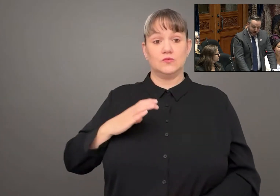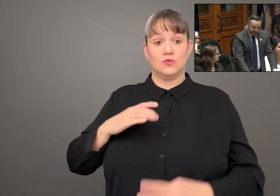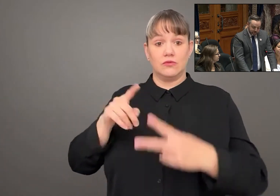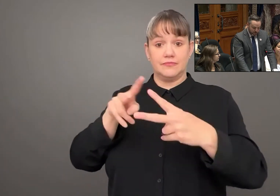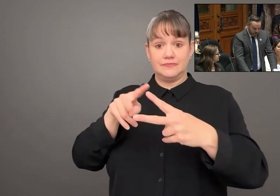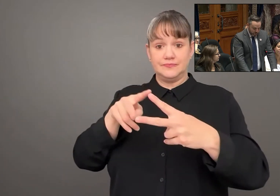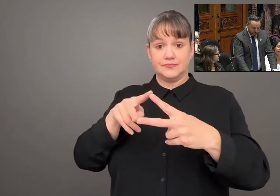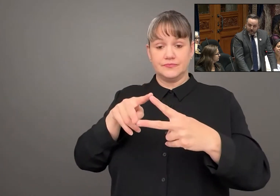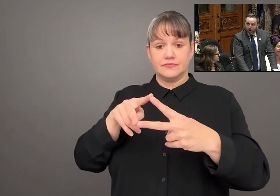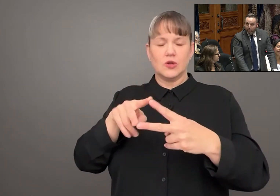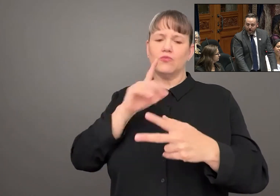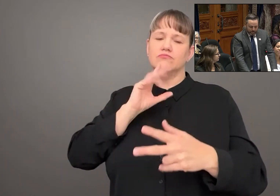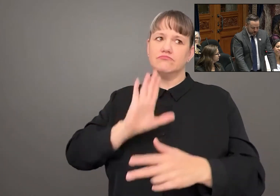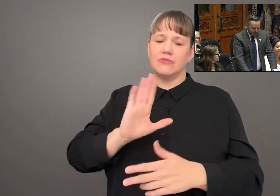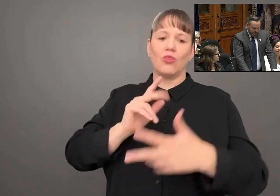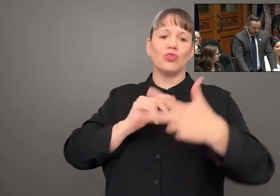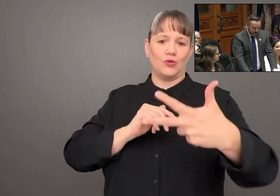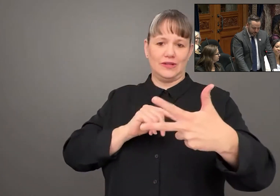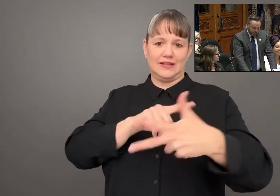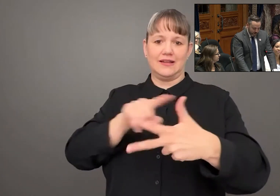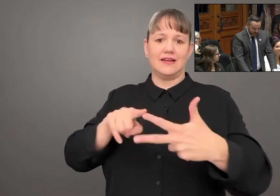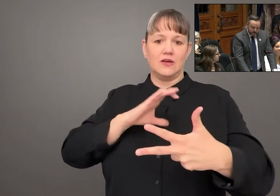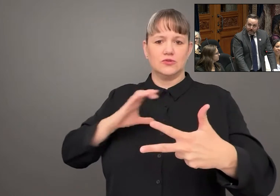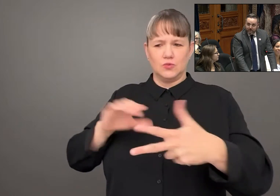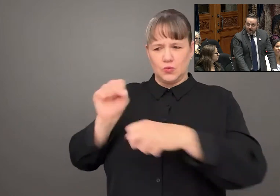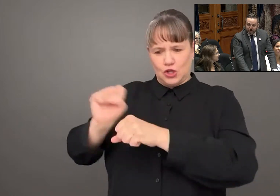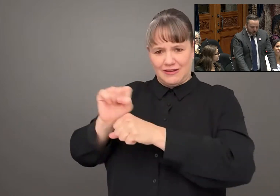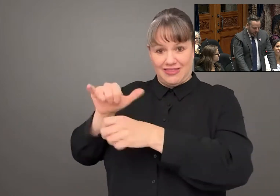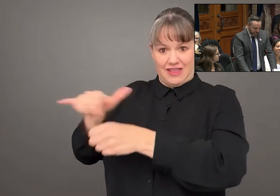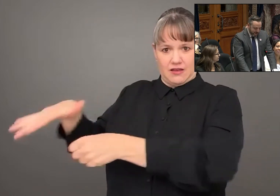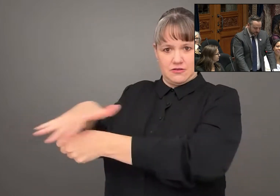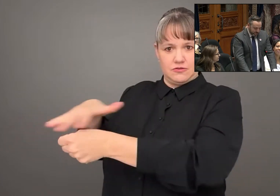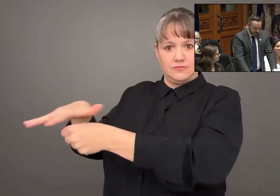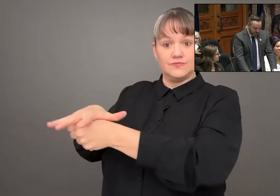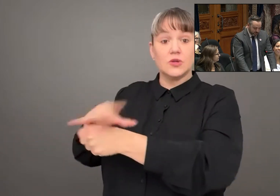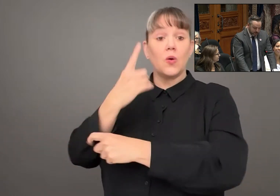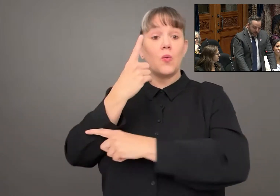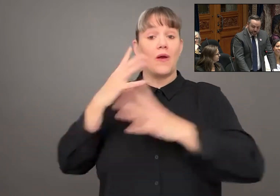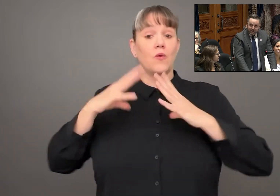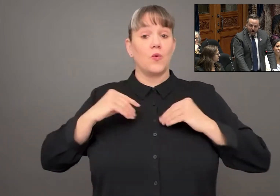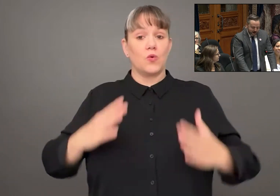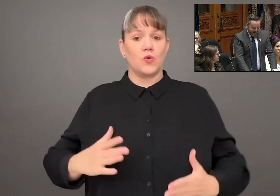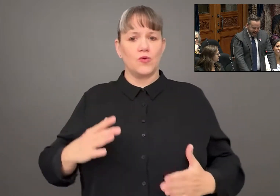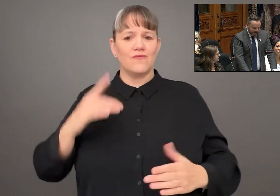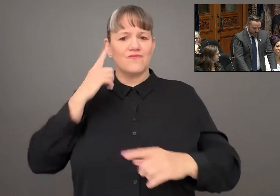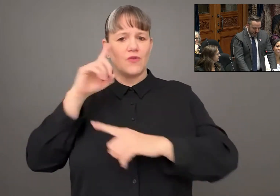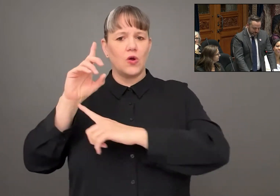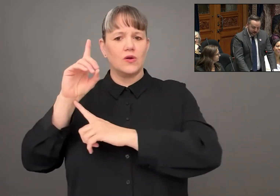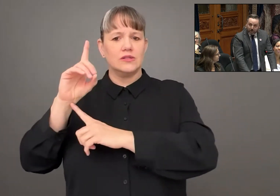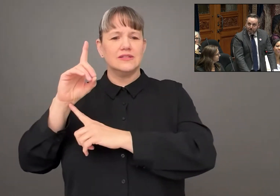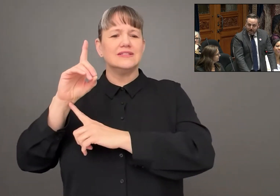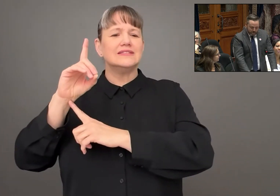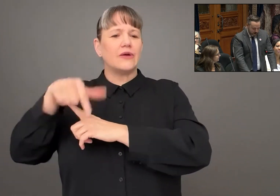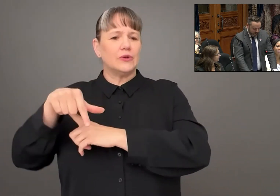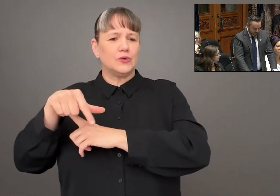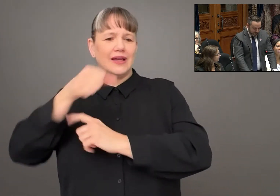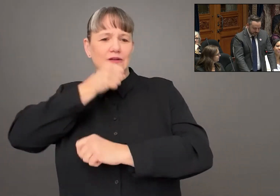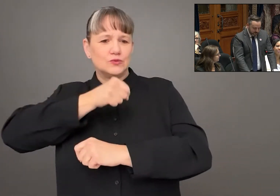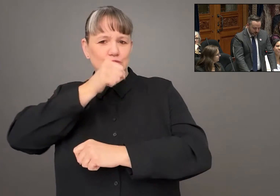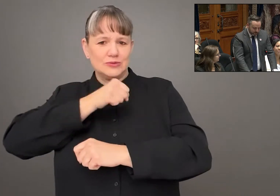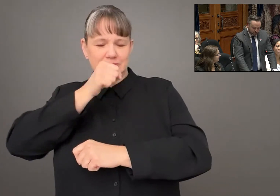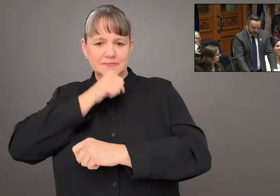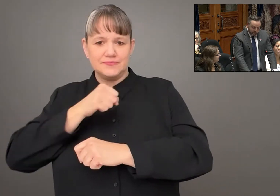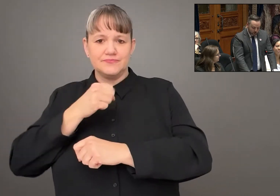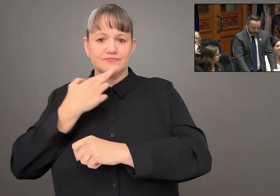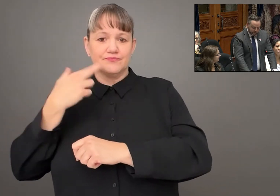as Travis Berthume, the owner of Duncan's Dairy Queen. These 4 are founders of Clean Up V9L, a founding member of the